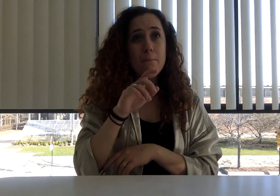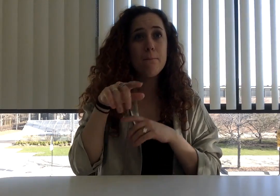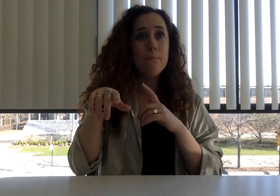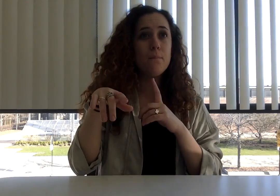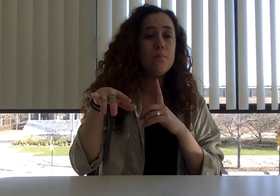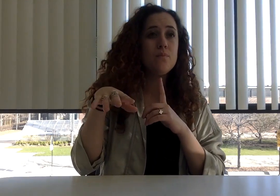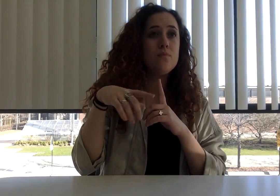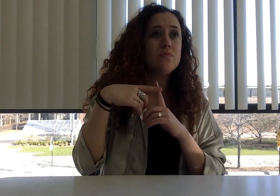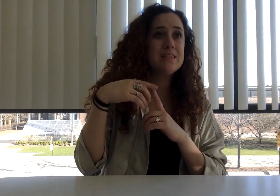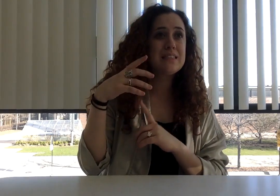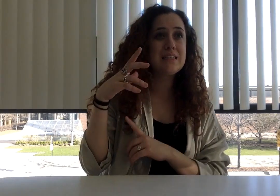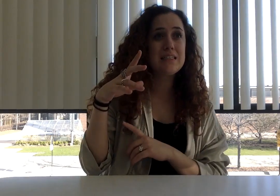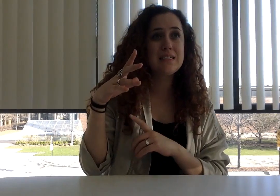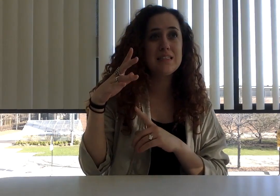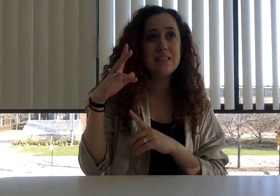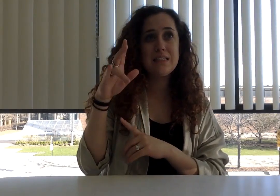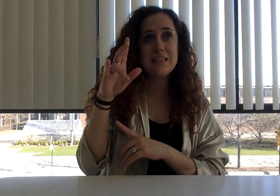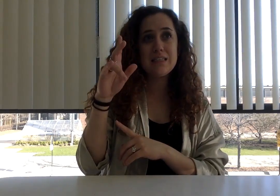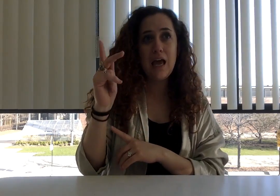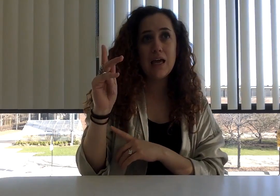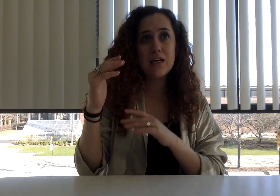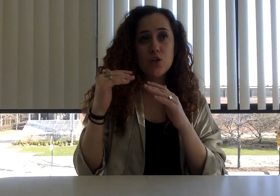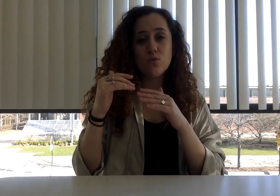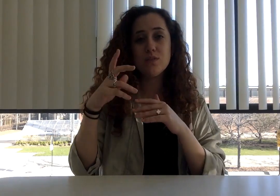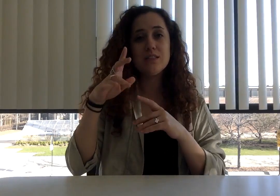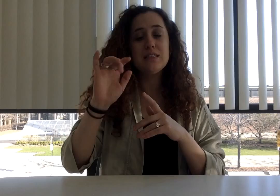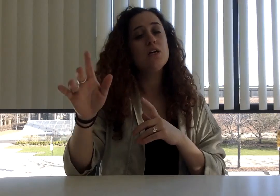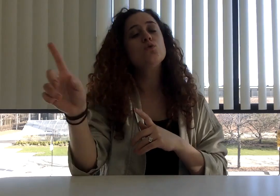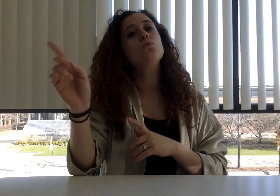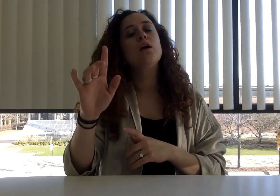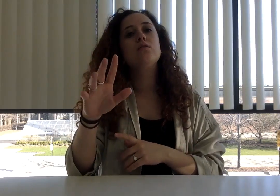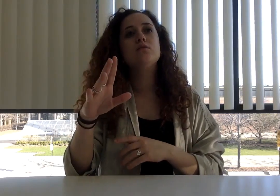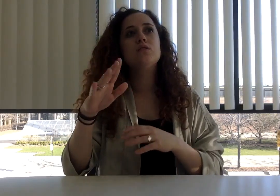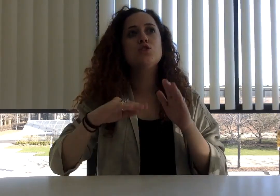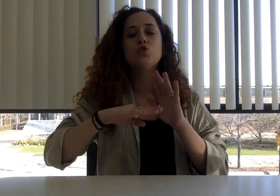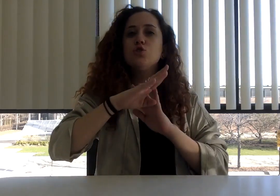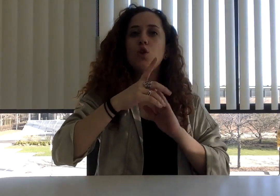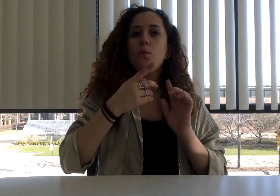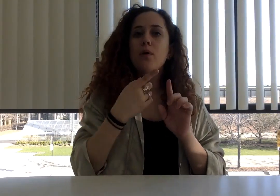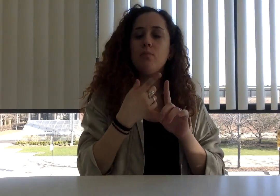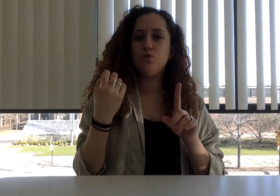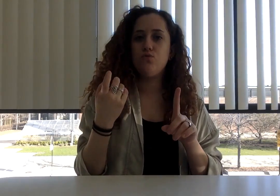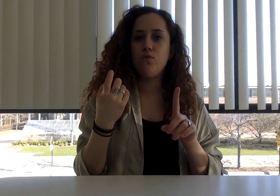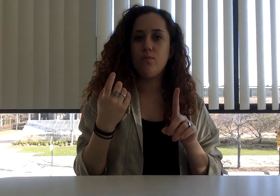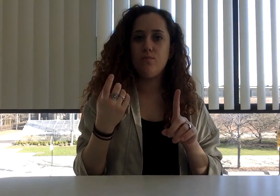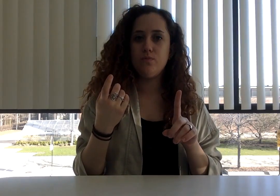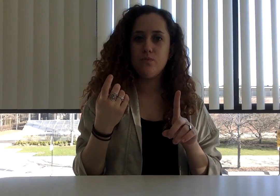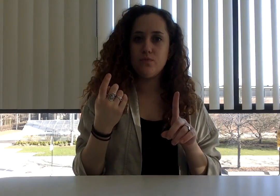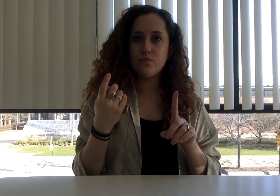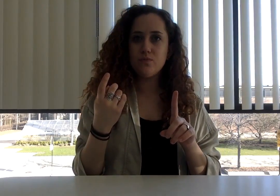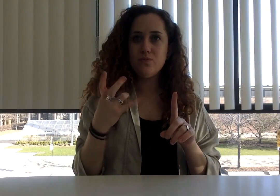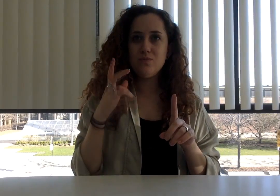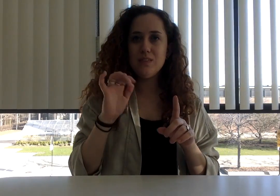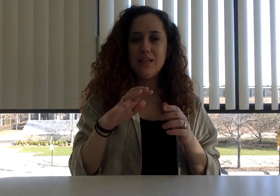guys. That's the direct variation. Then we have this inverse variation. That's not y